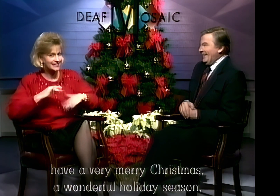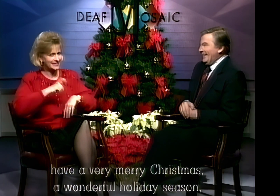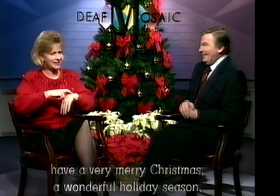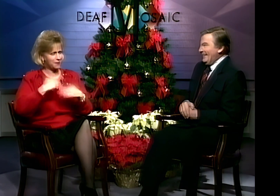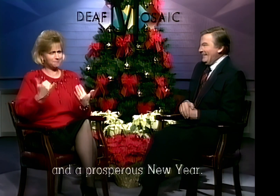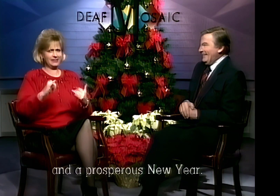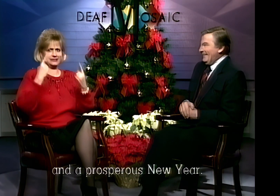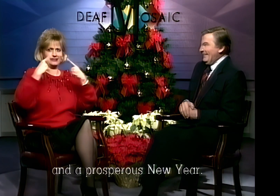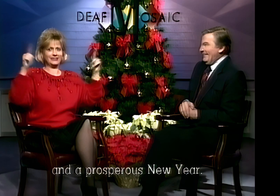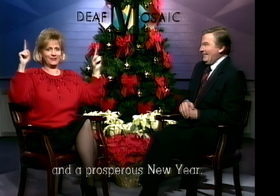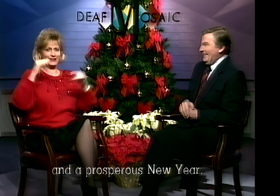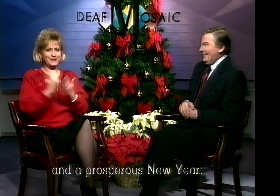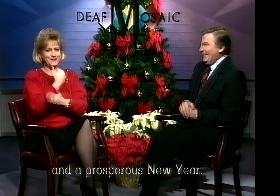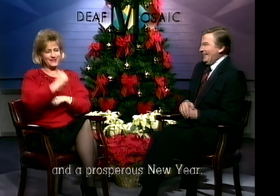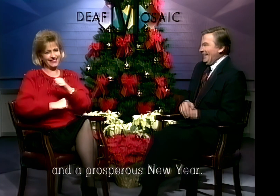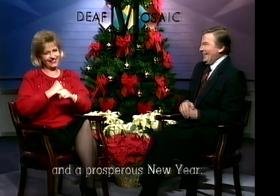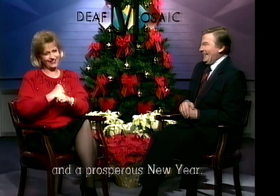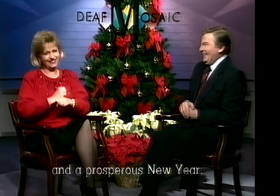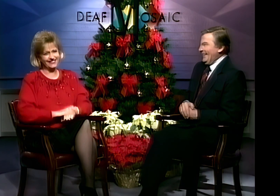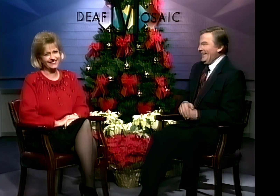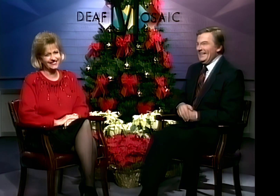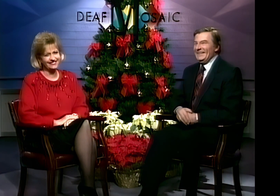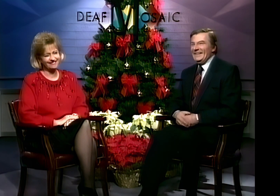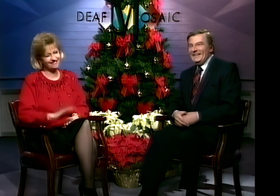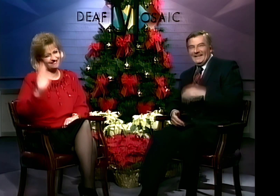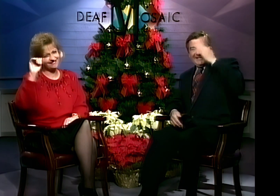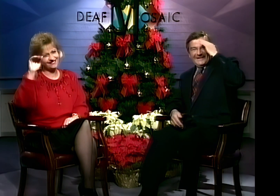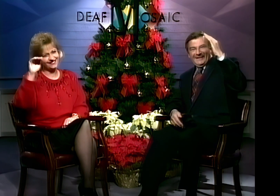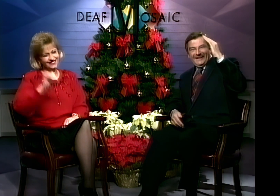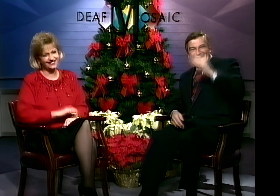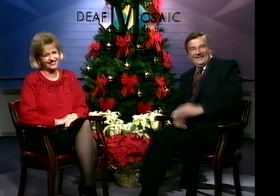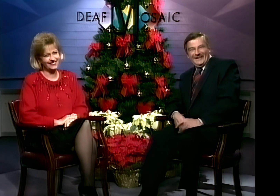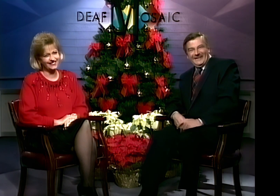season, and a prosperous New Year. So long.